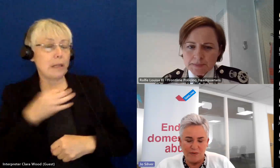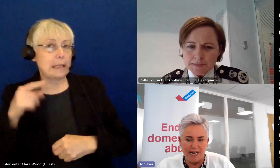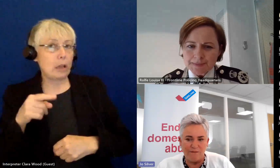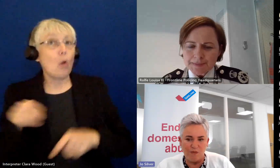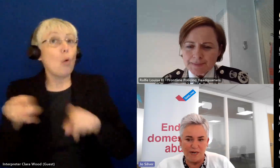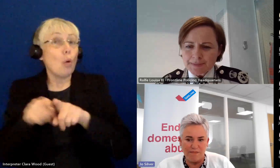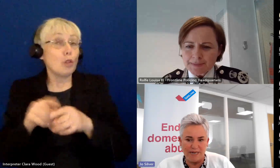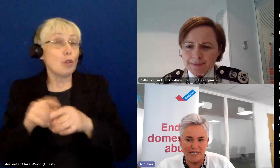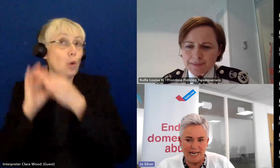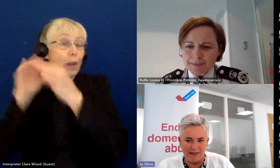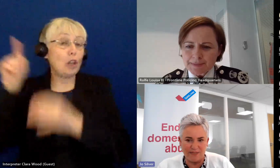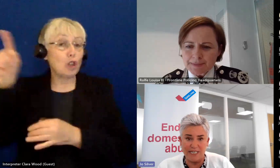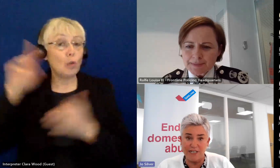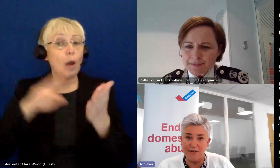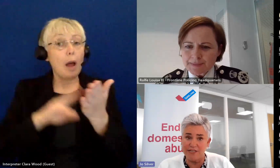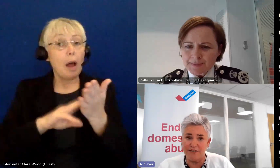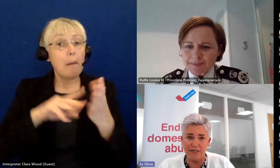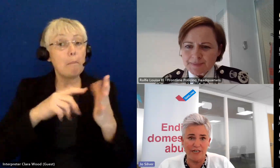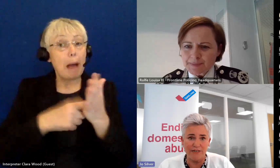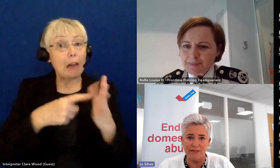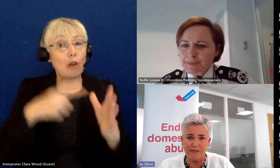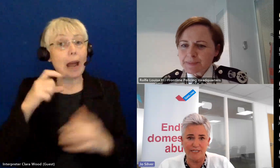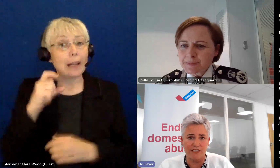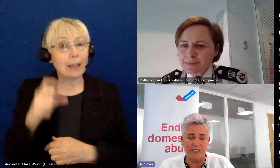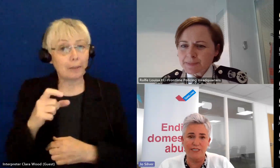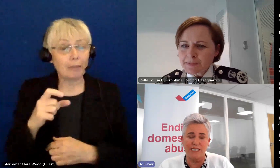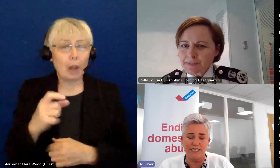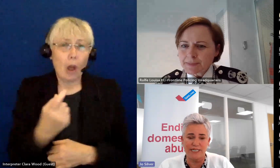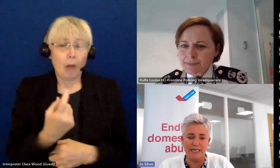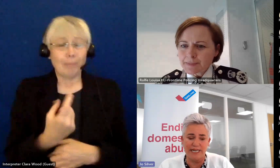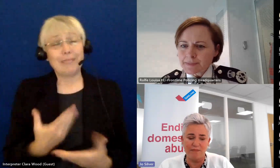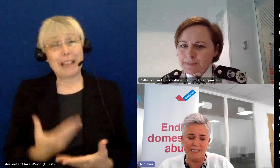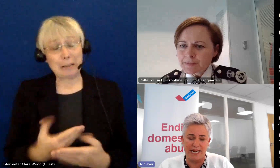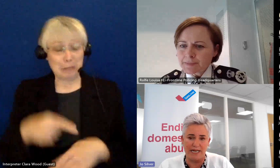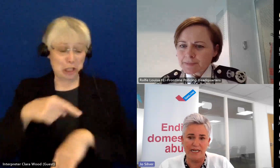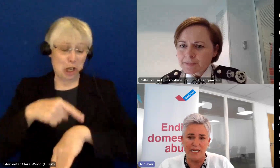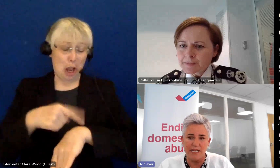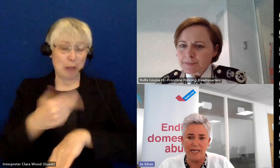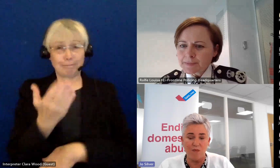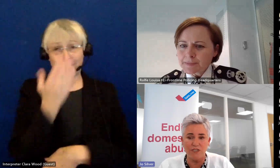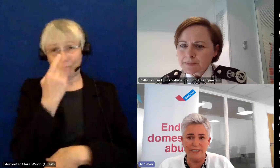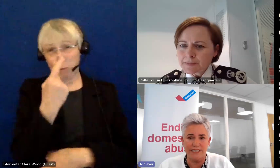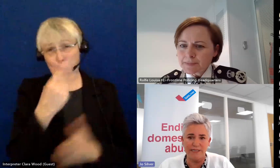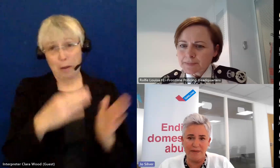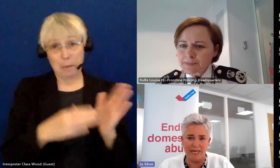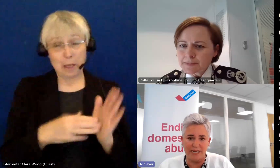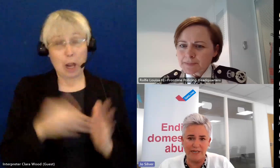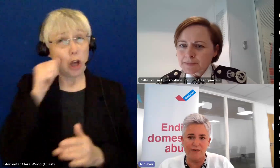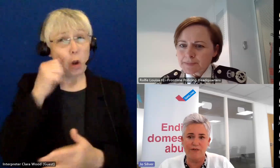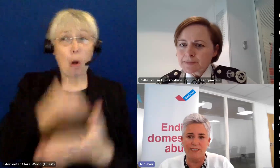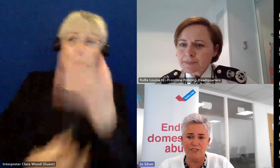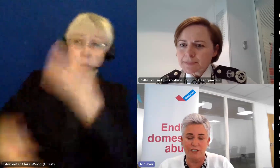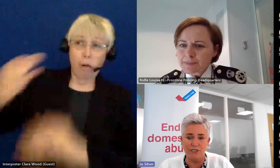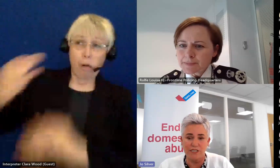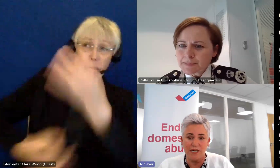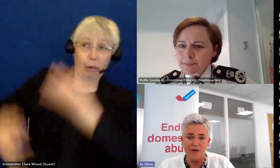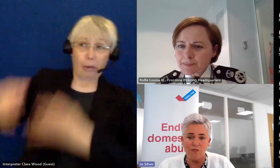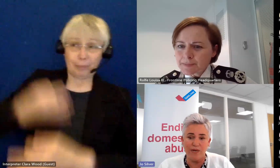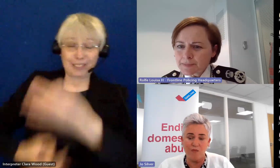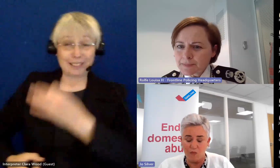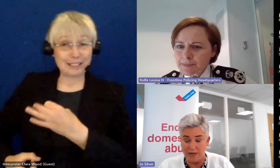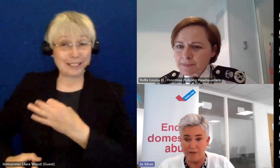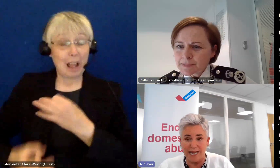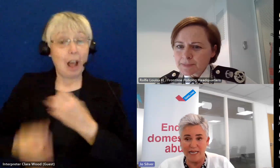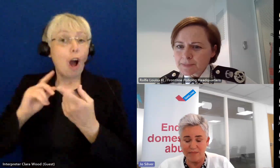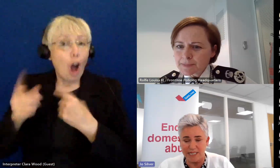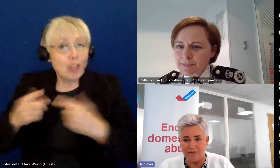So we have 1 minute left. I know there are a load of questions. As I keep saying, they won't just disappear, your questions.